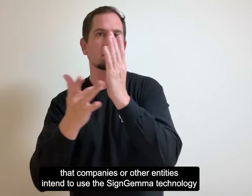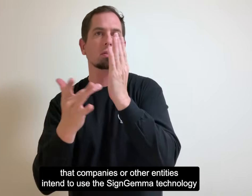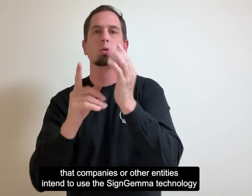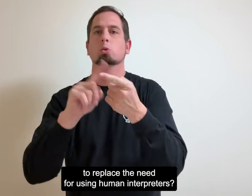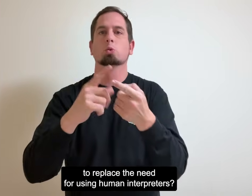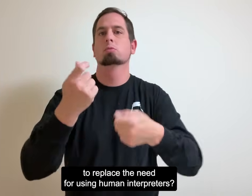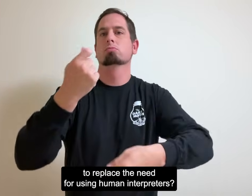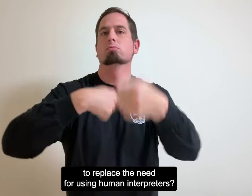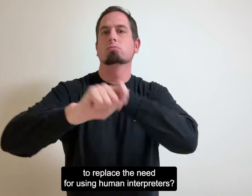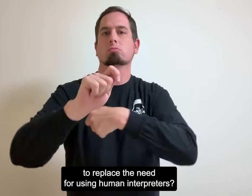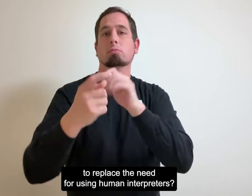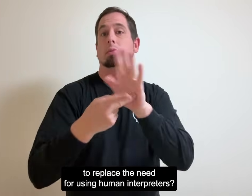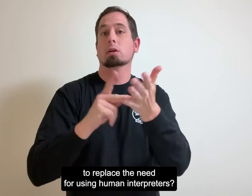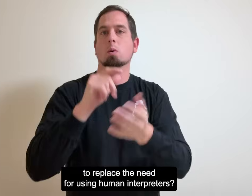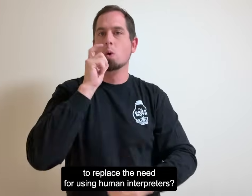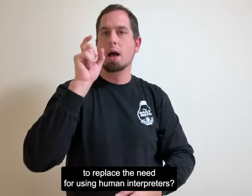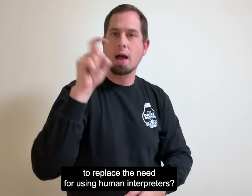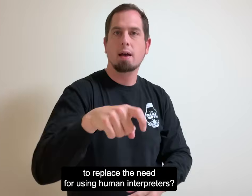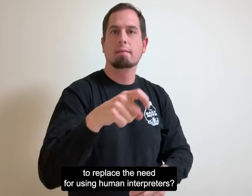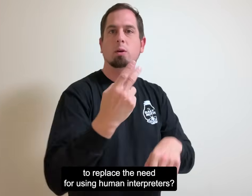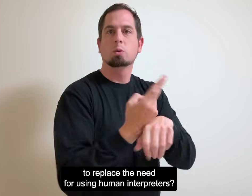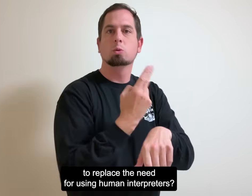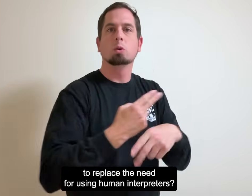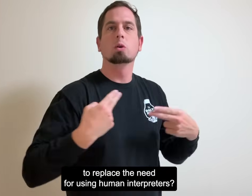to replace the need for using human interpreters?